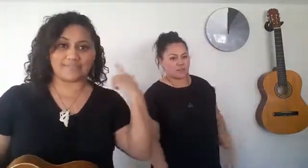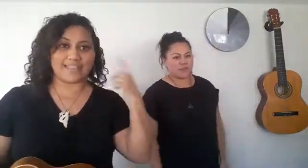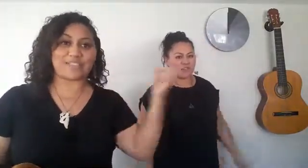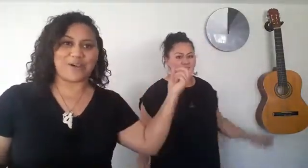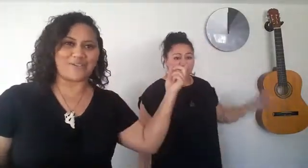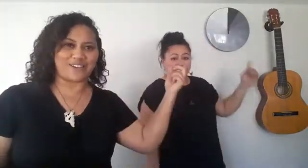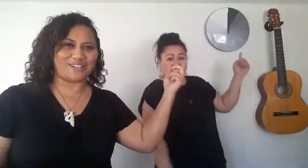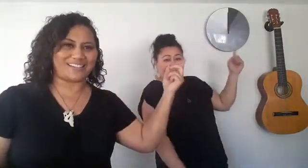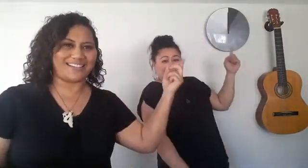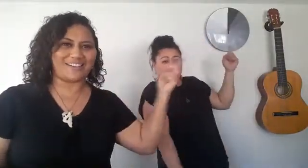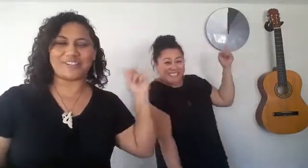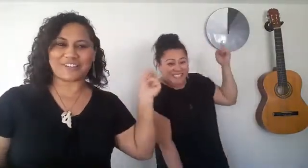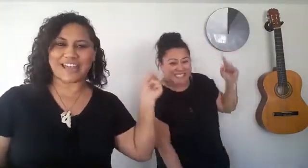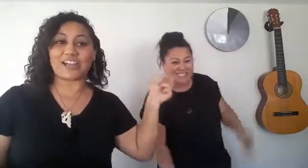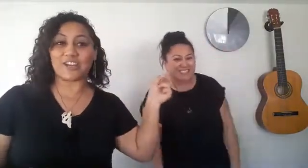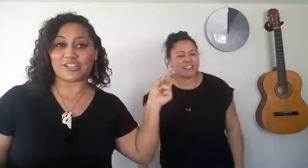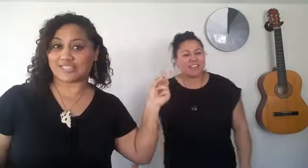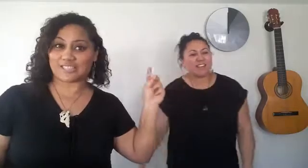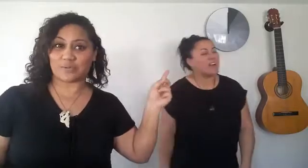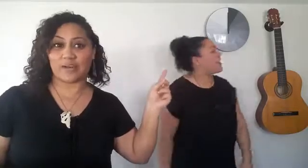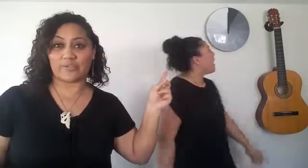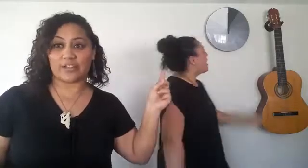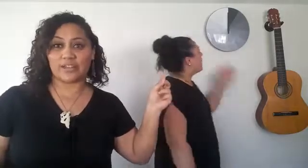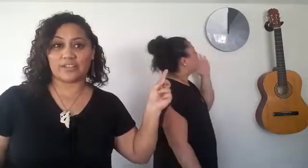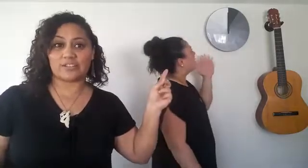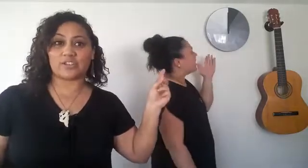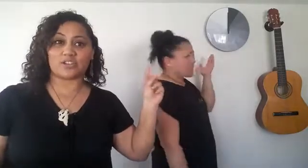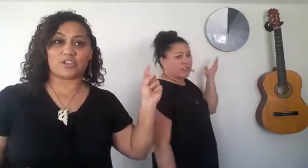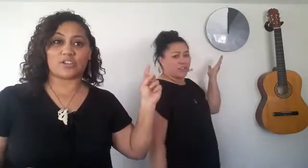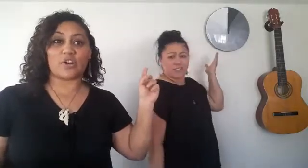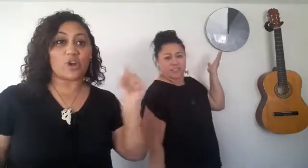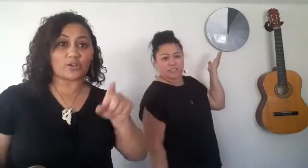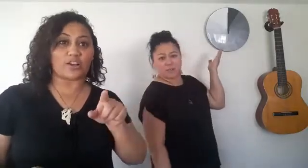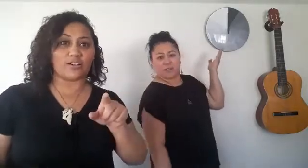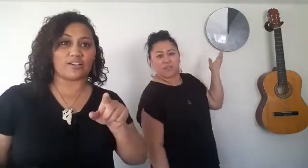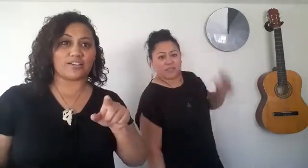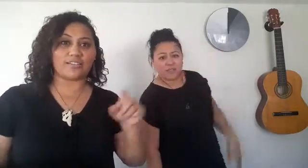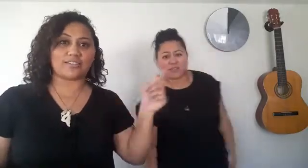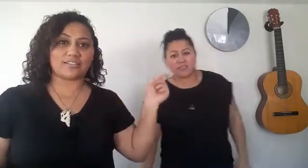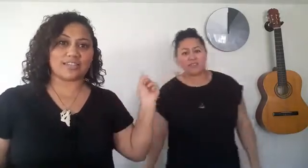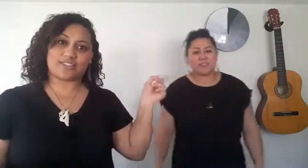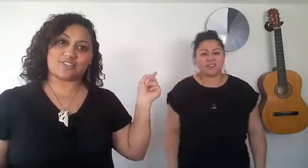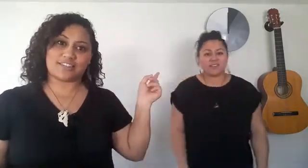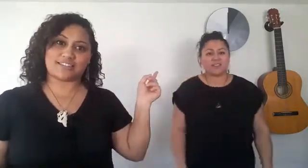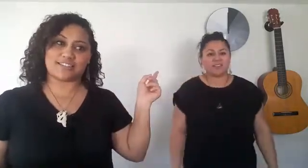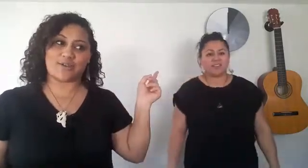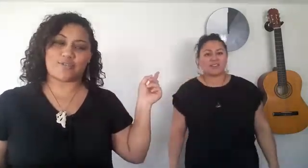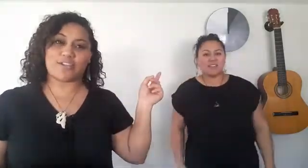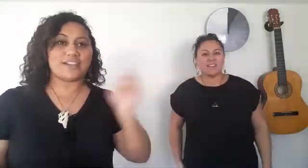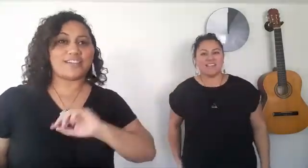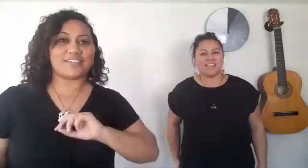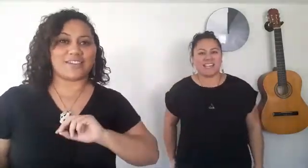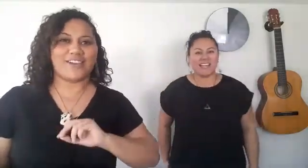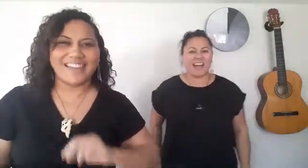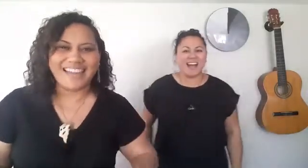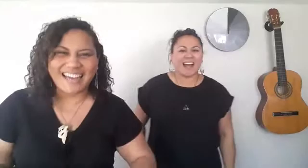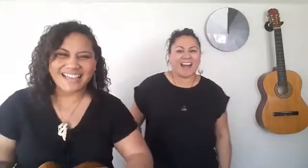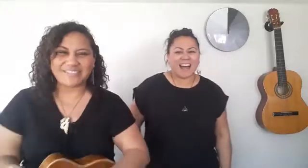at 12 o'clock. And if you look at our clock, it says 12. So don't look at your own clock, because that clock does say 12. So we did